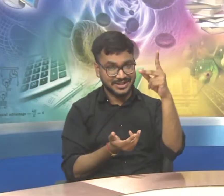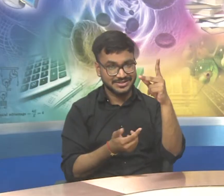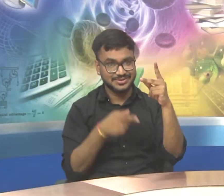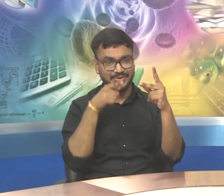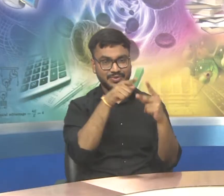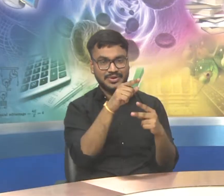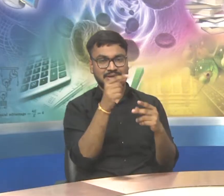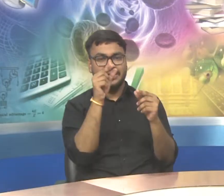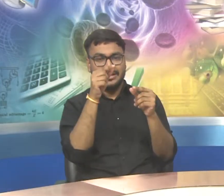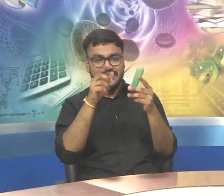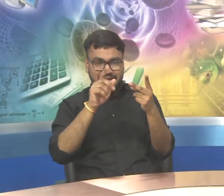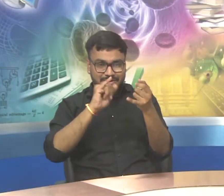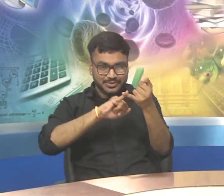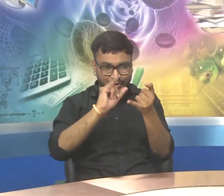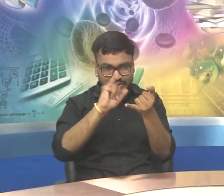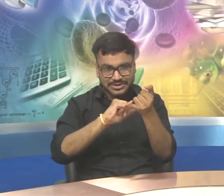And second is suspensions,